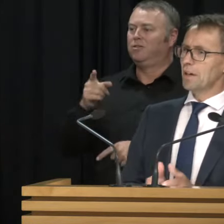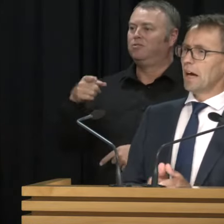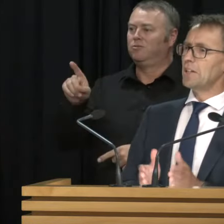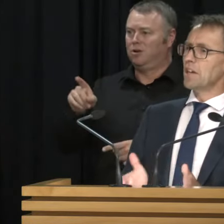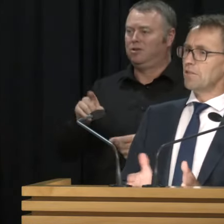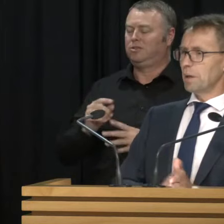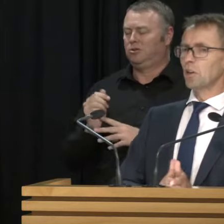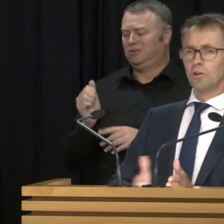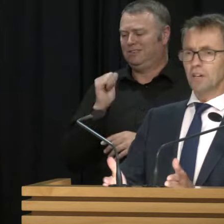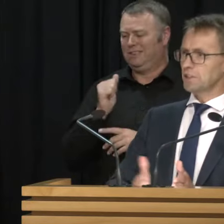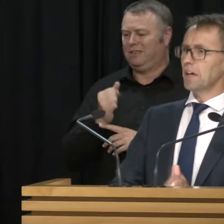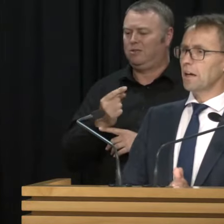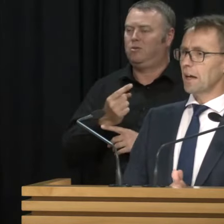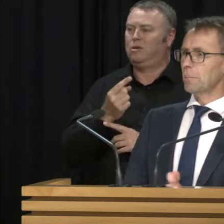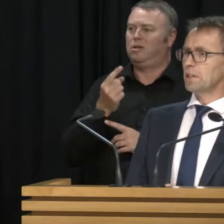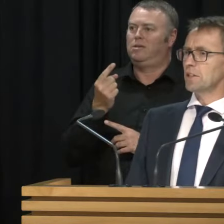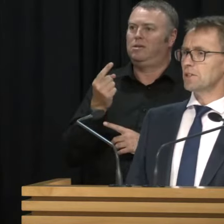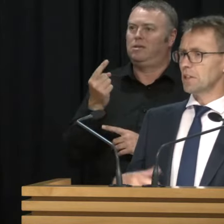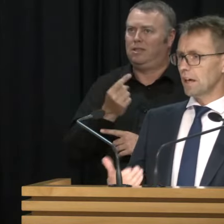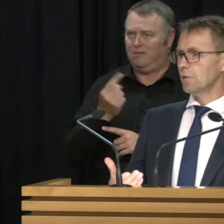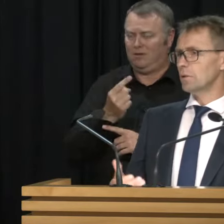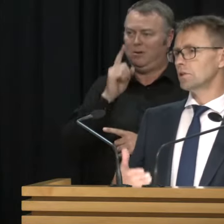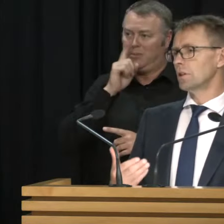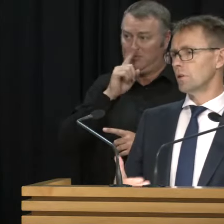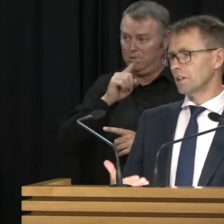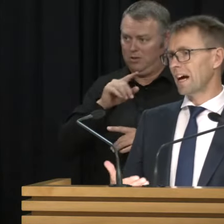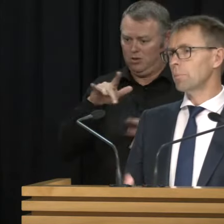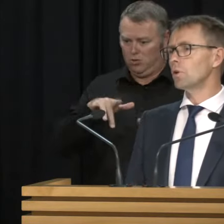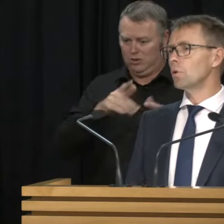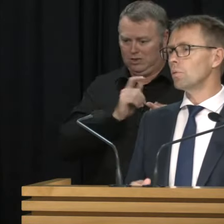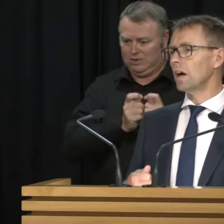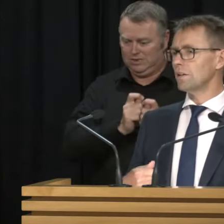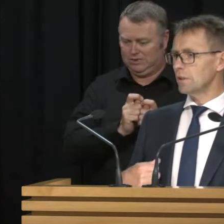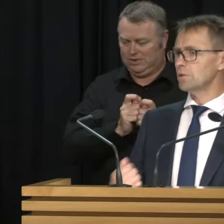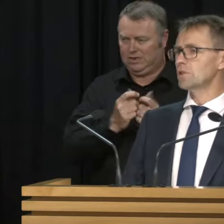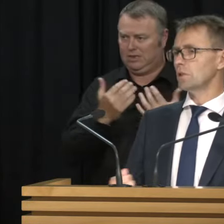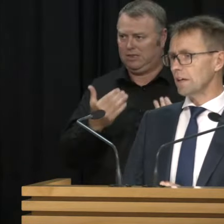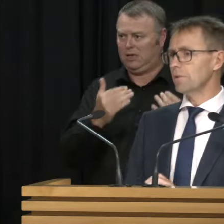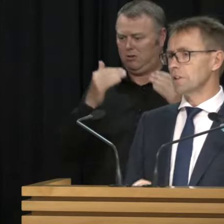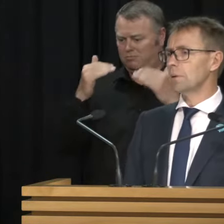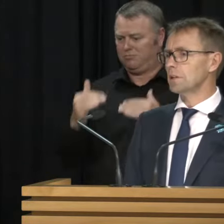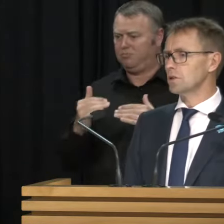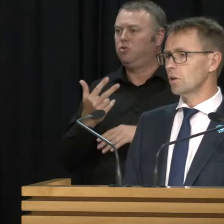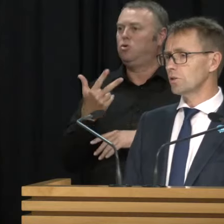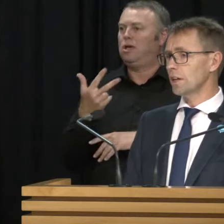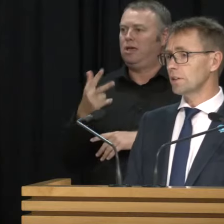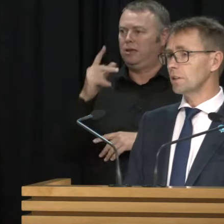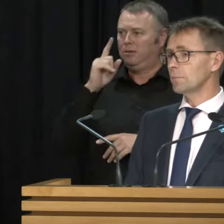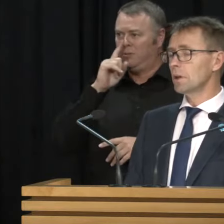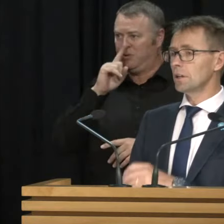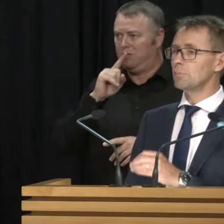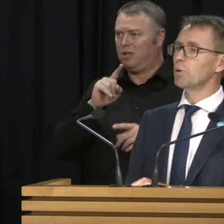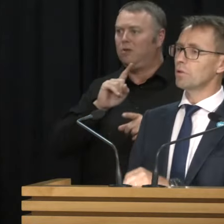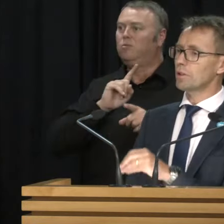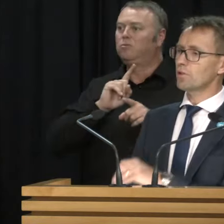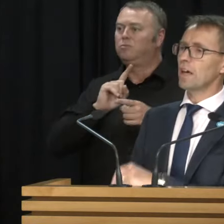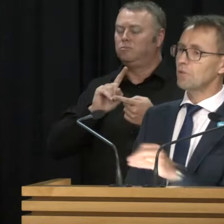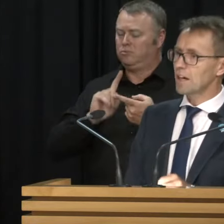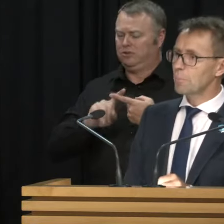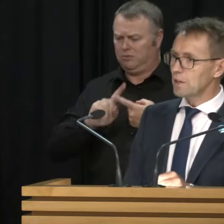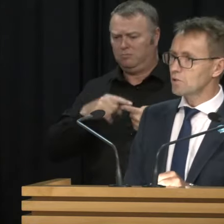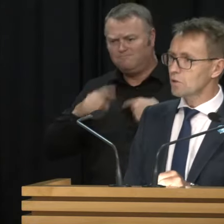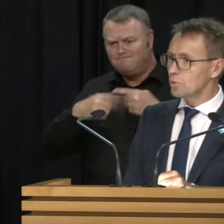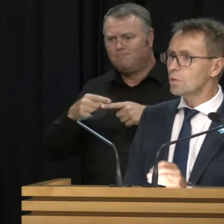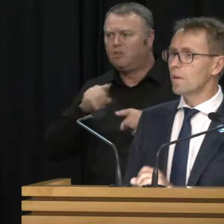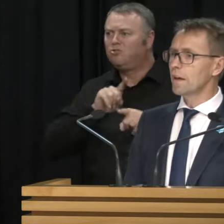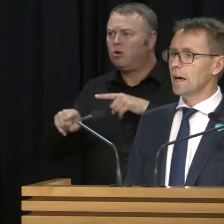number, 8 have been contacted, are now being testing, and there are a couple who there is still effort going into contacting them. The important thing is they haven't